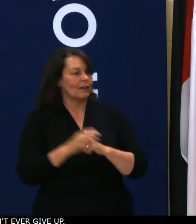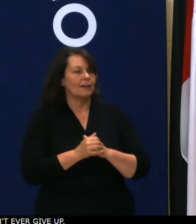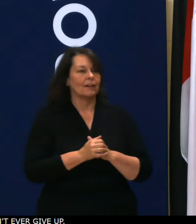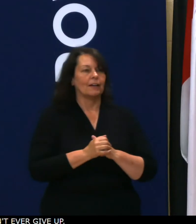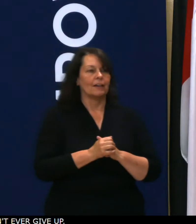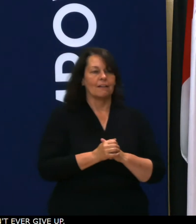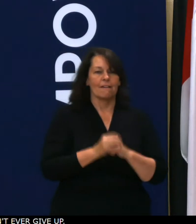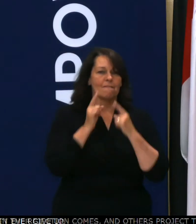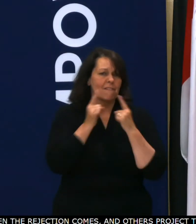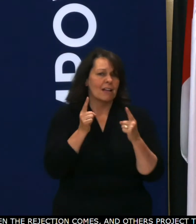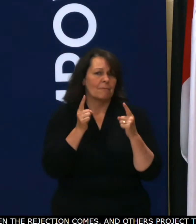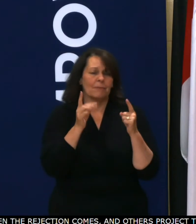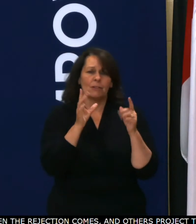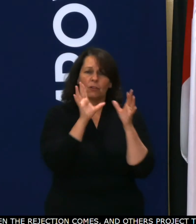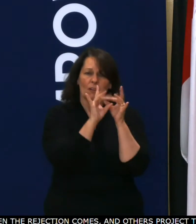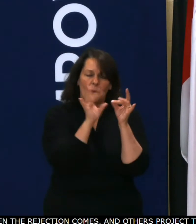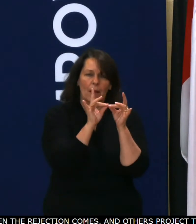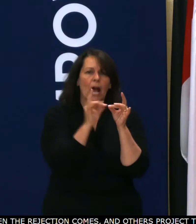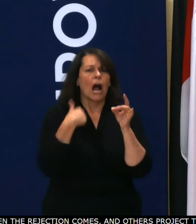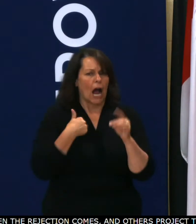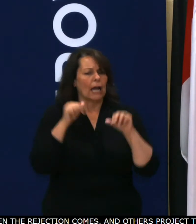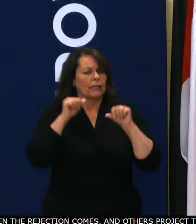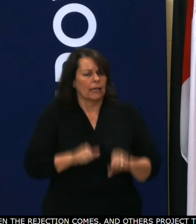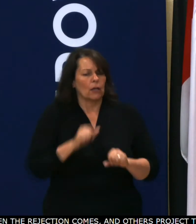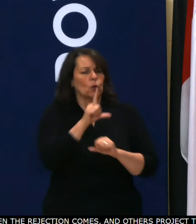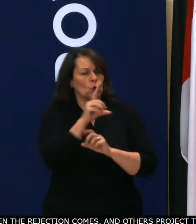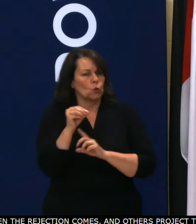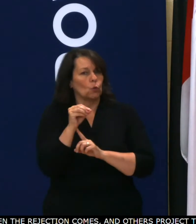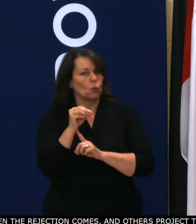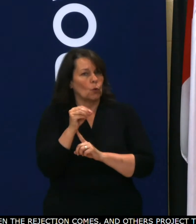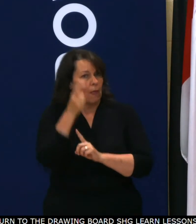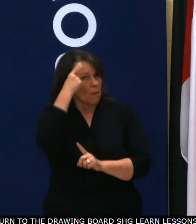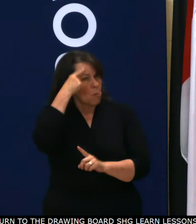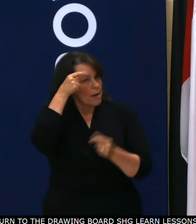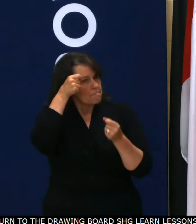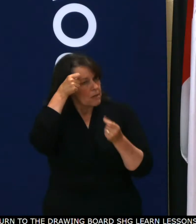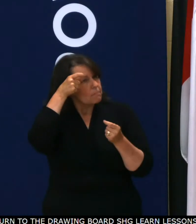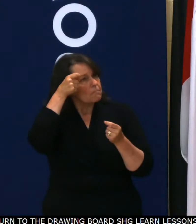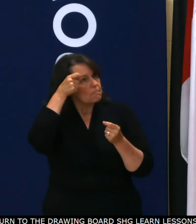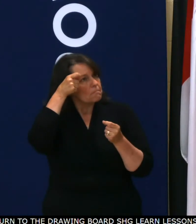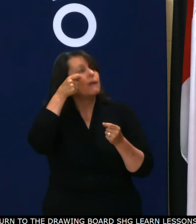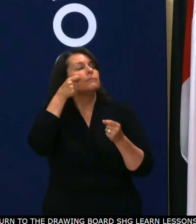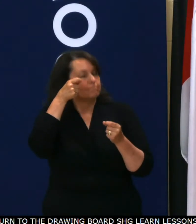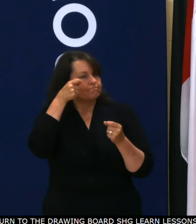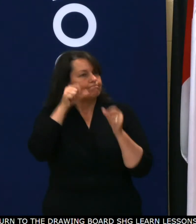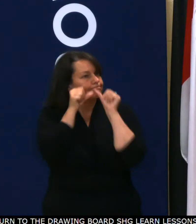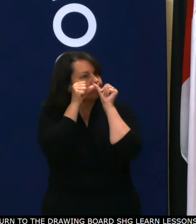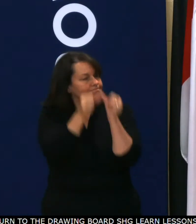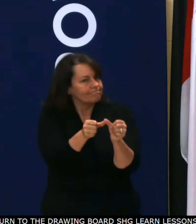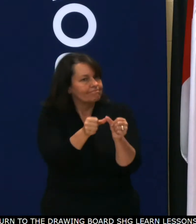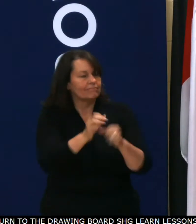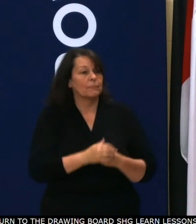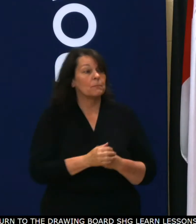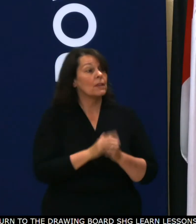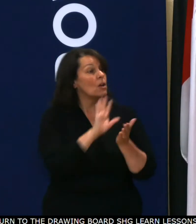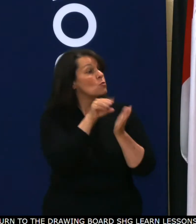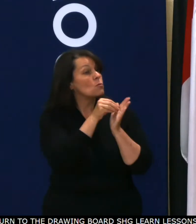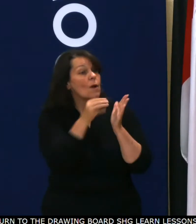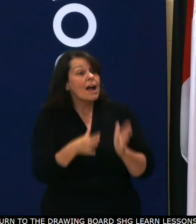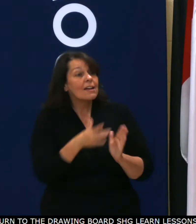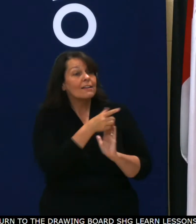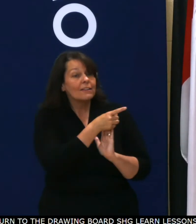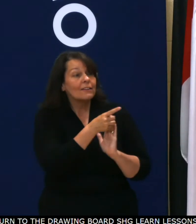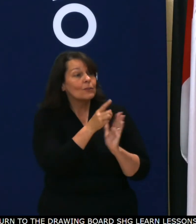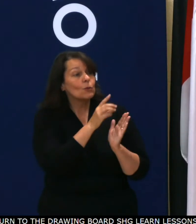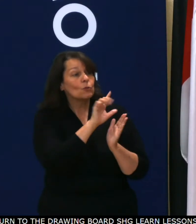can do it, ignite something in our brains that pushes us beyond our limits. Fellow graduates,